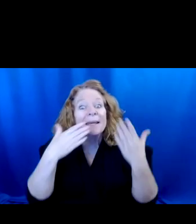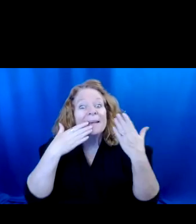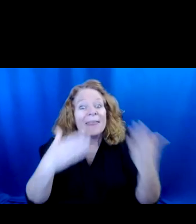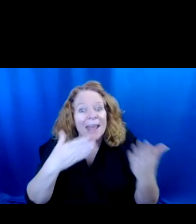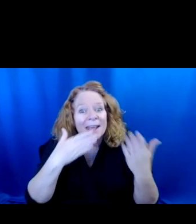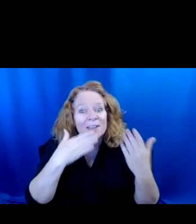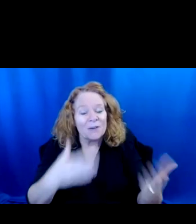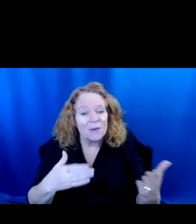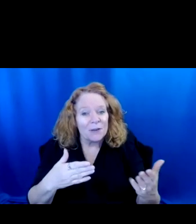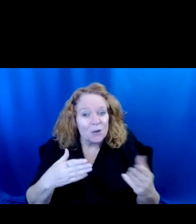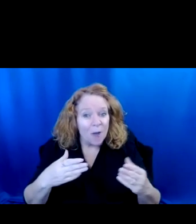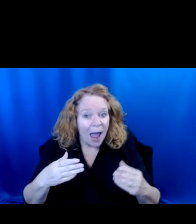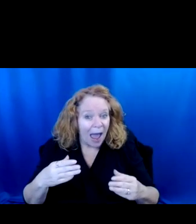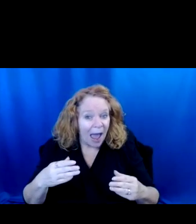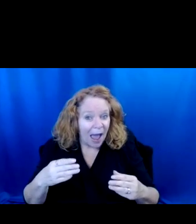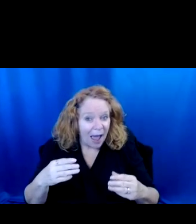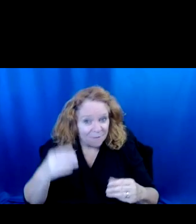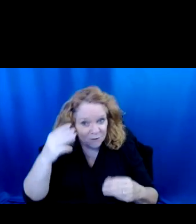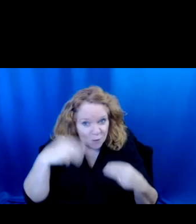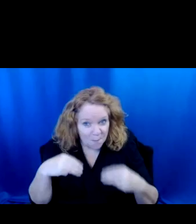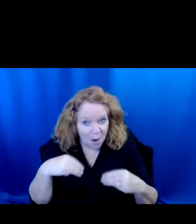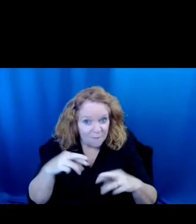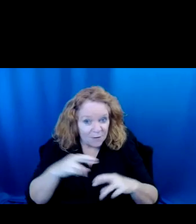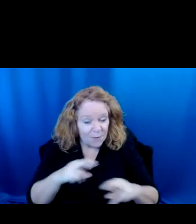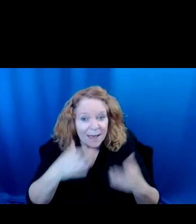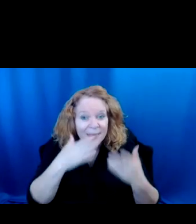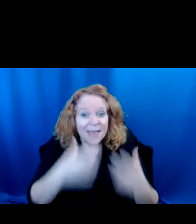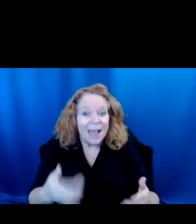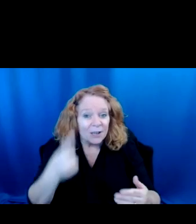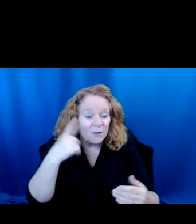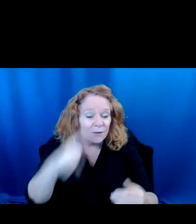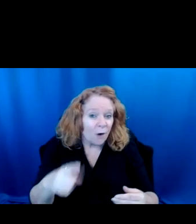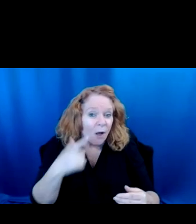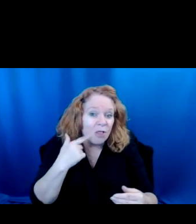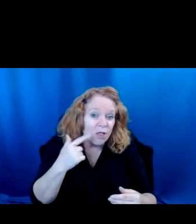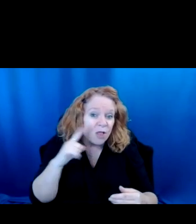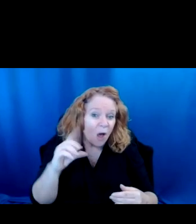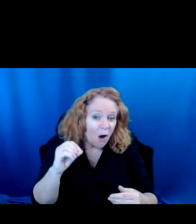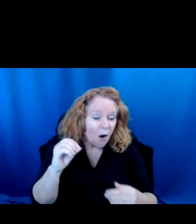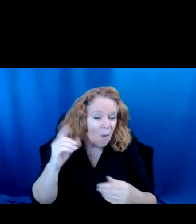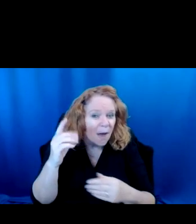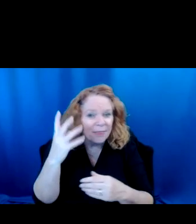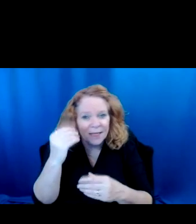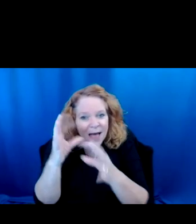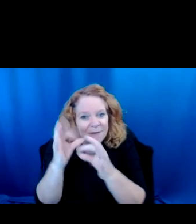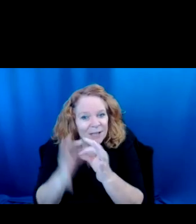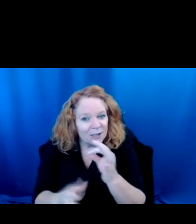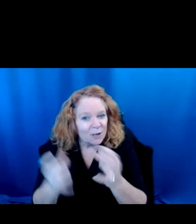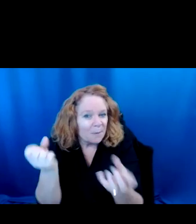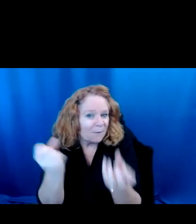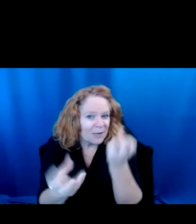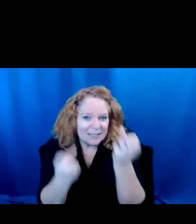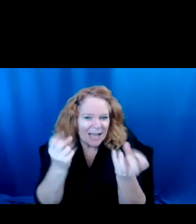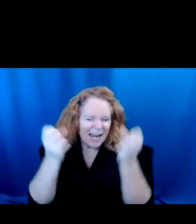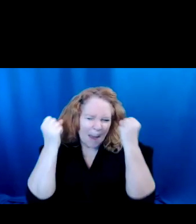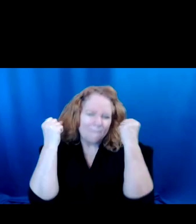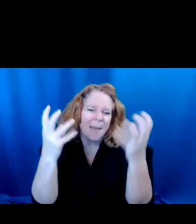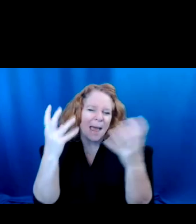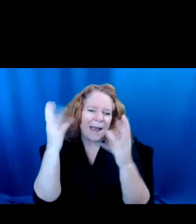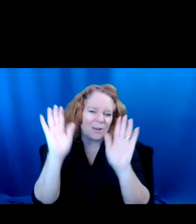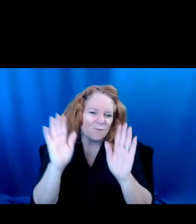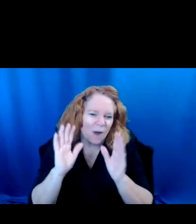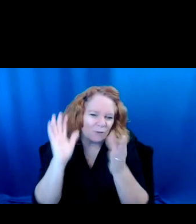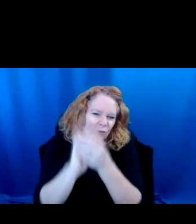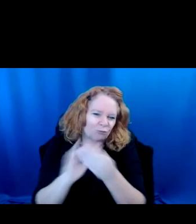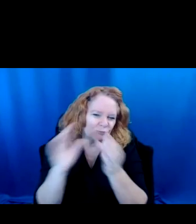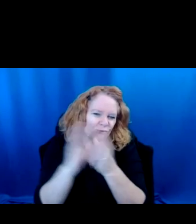Marvin ready. We're going to say a massive thank you to Lo, our lovely interpreter, for signing so many wonderful videos and